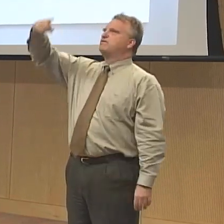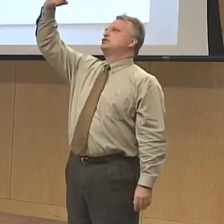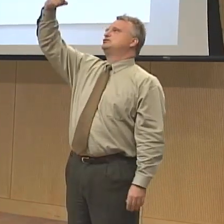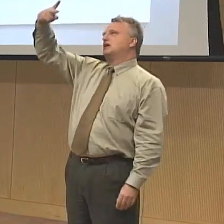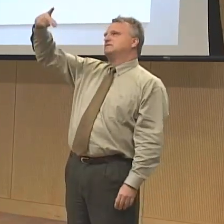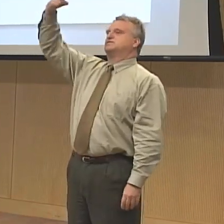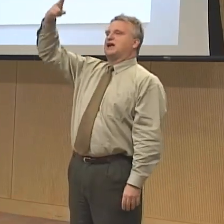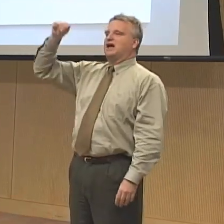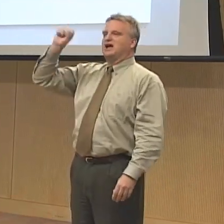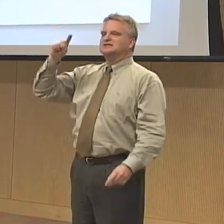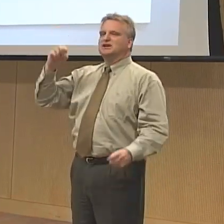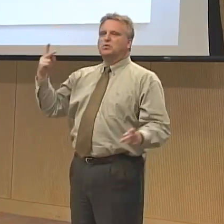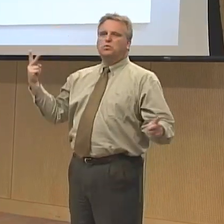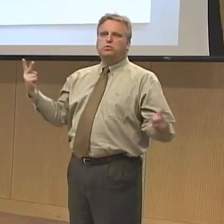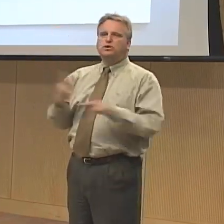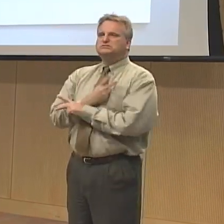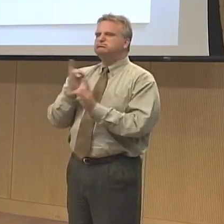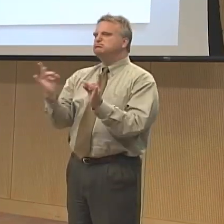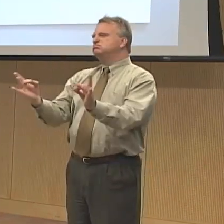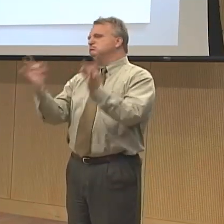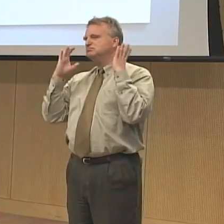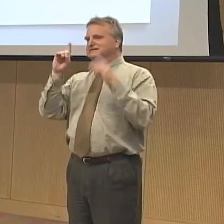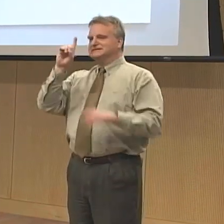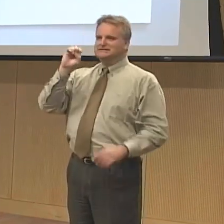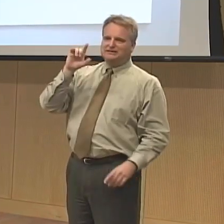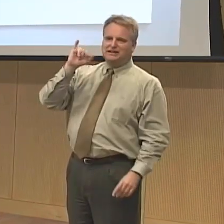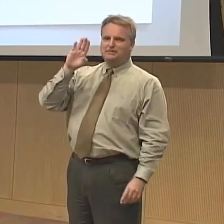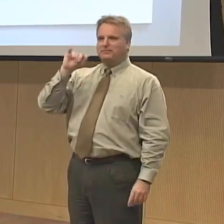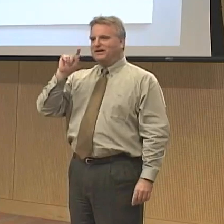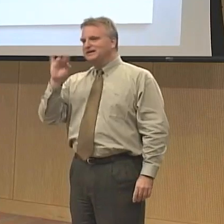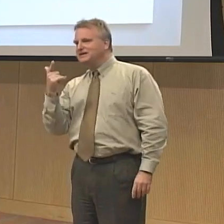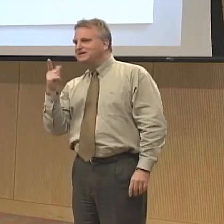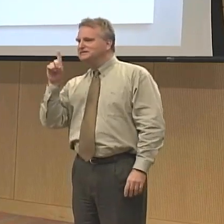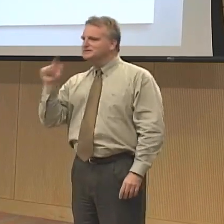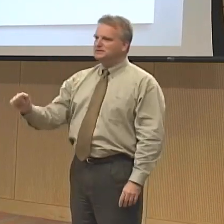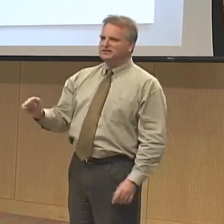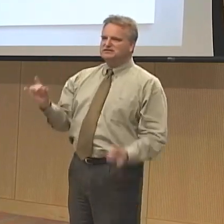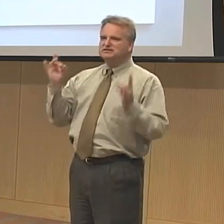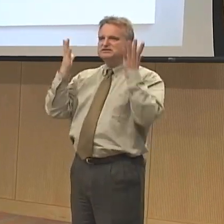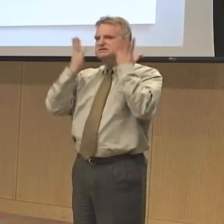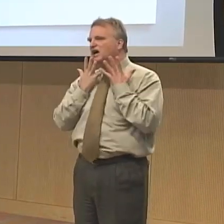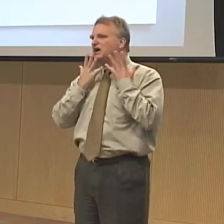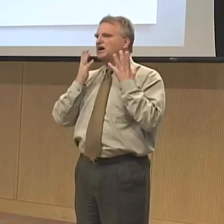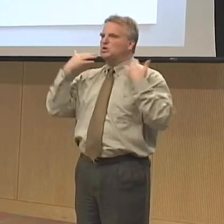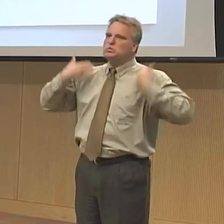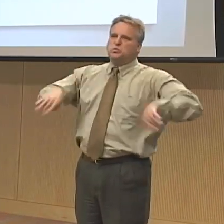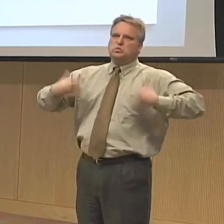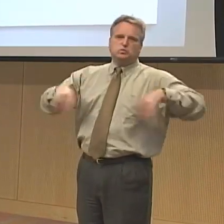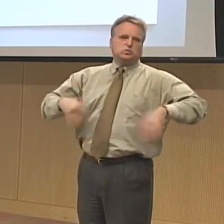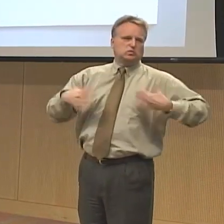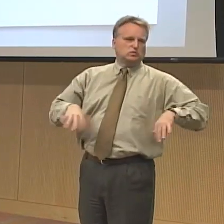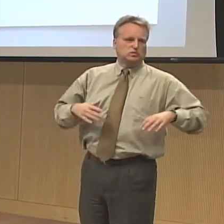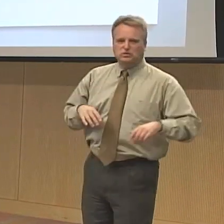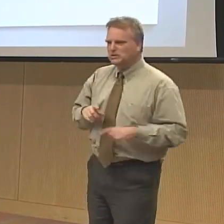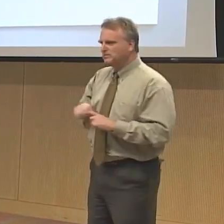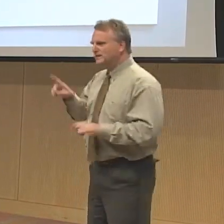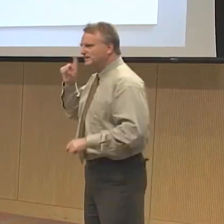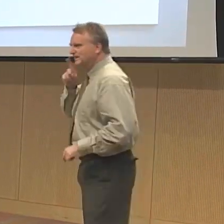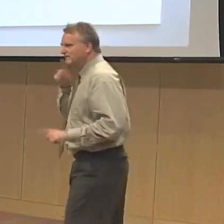They always rank first or second as deafness being the worst debilitating disability out there. So unfortunate, so sad.